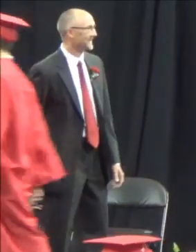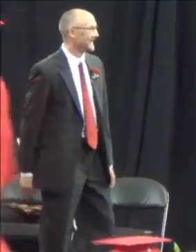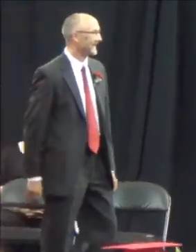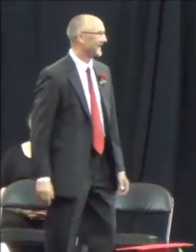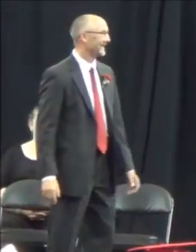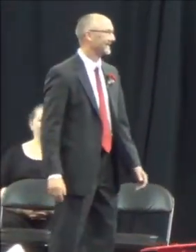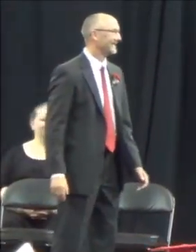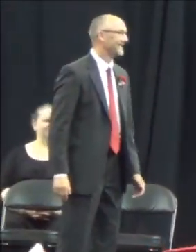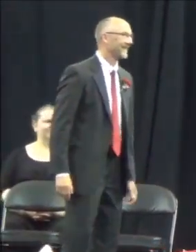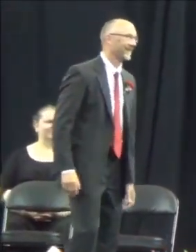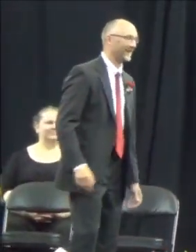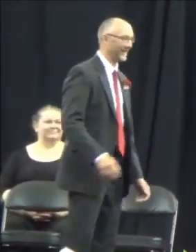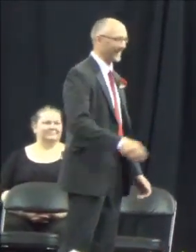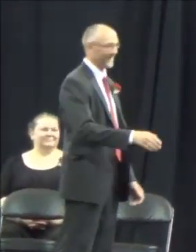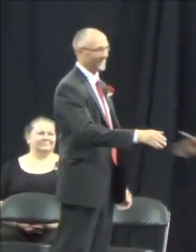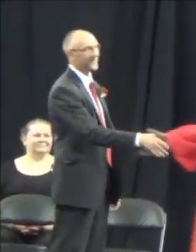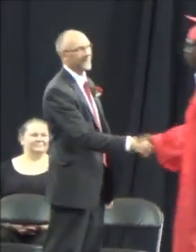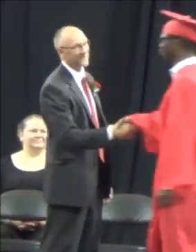Brian Hart.